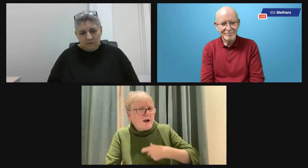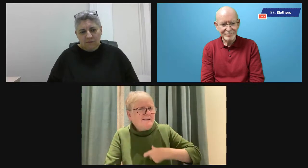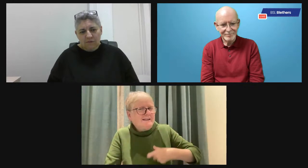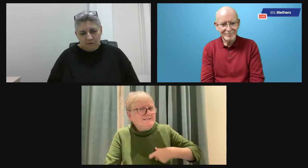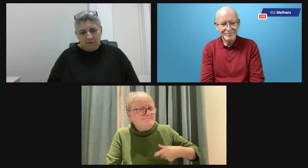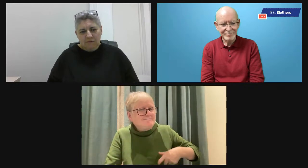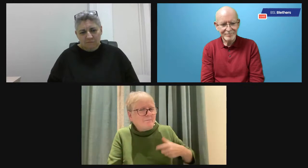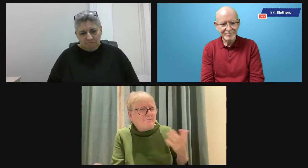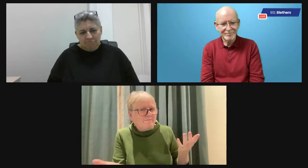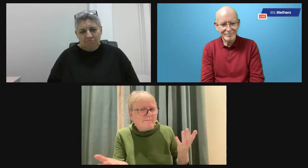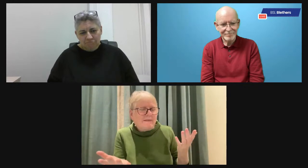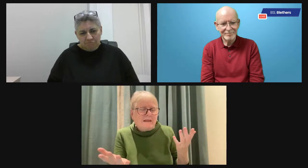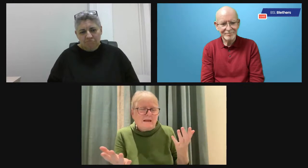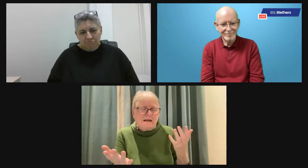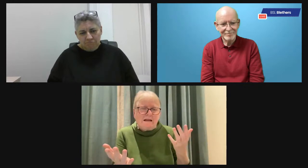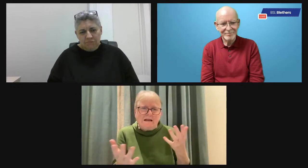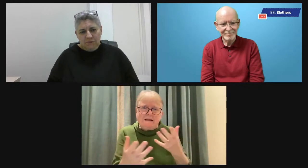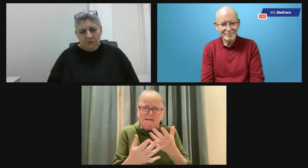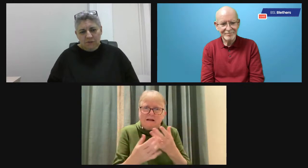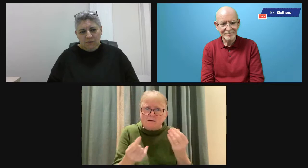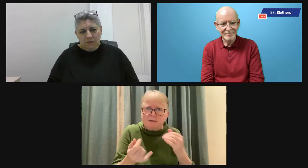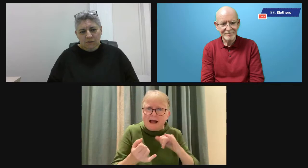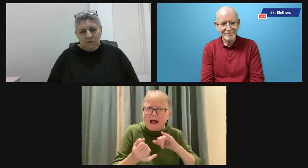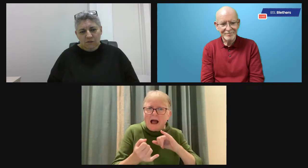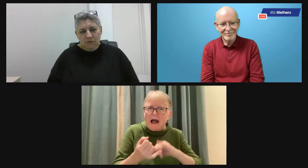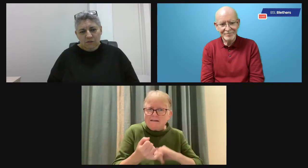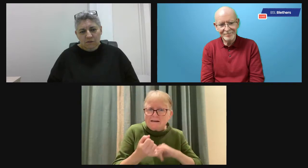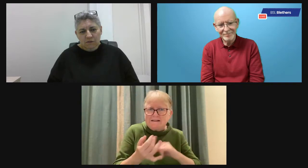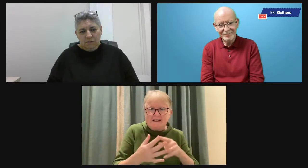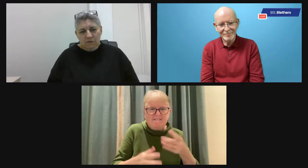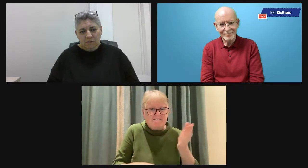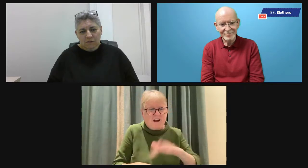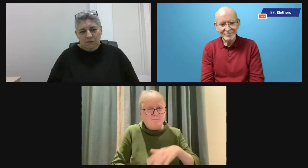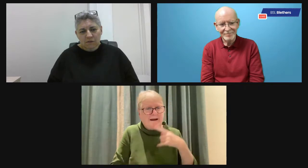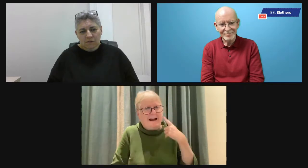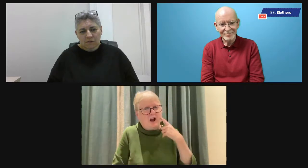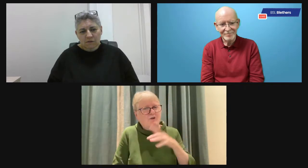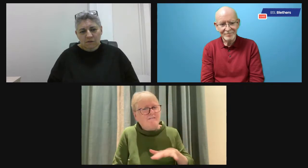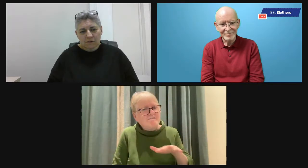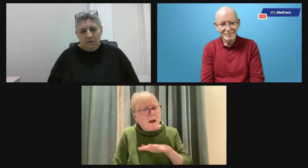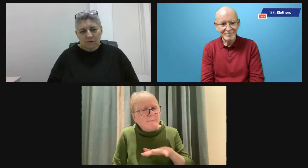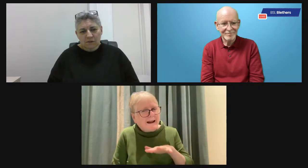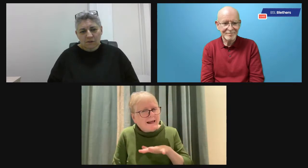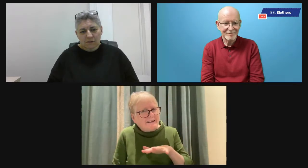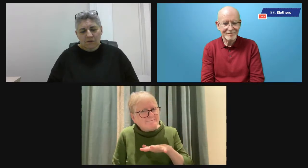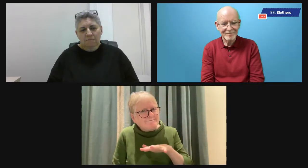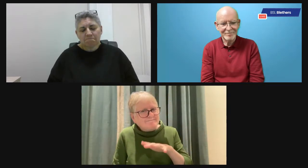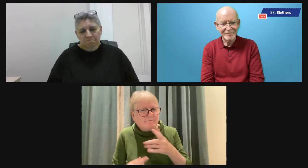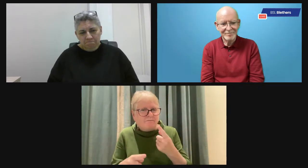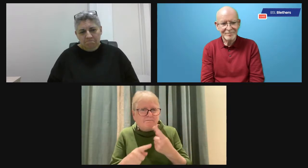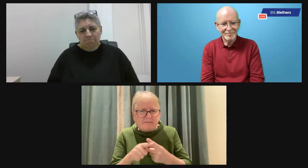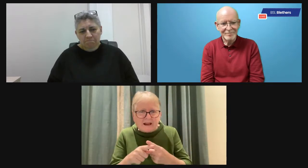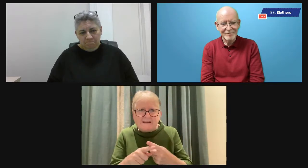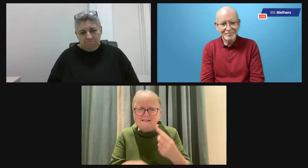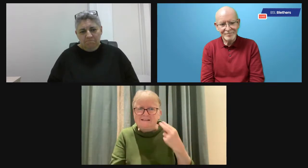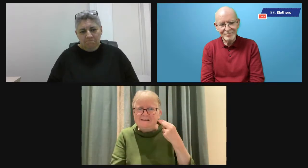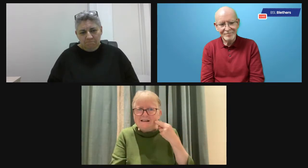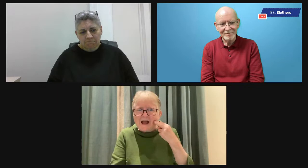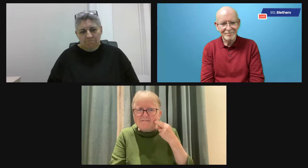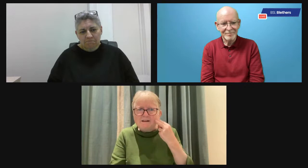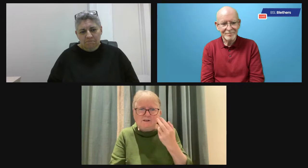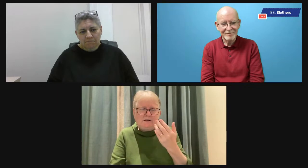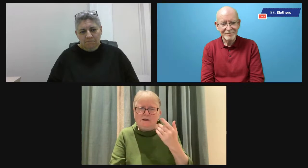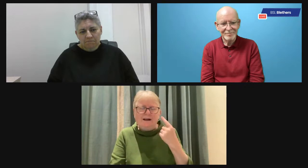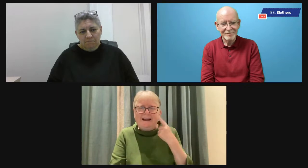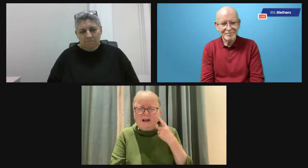are very oral, and some don't even speak. So I think it just depends on the individual person. In terms of SSE, it tends to